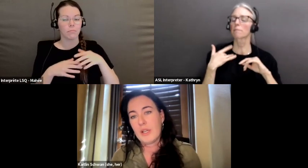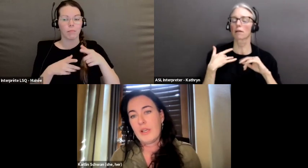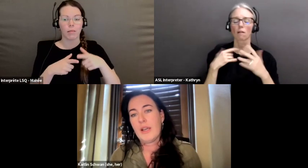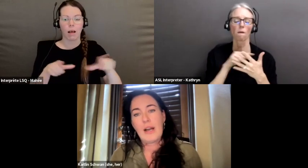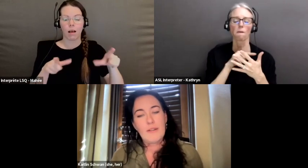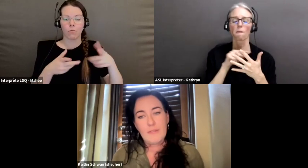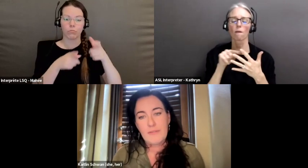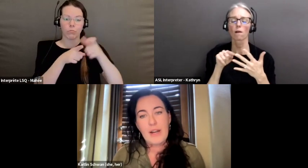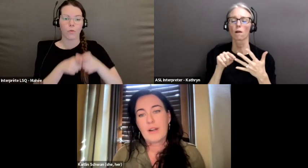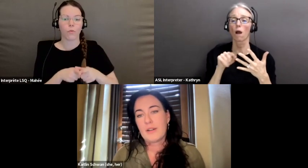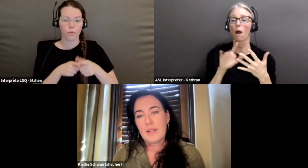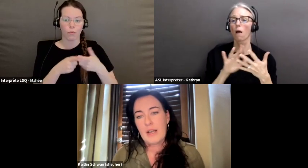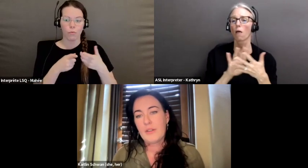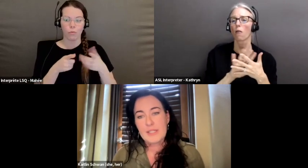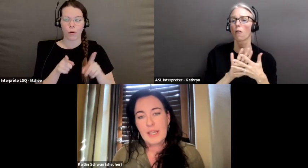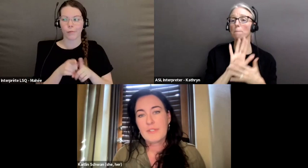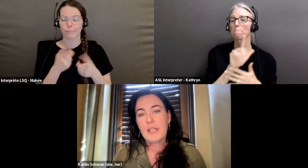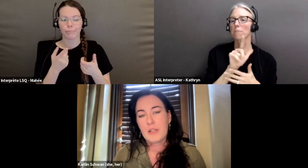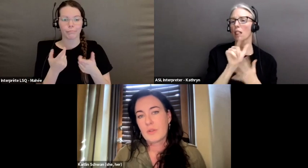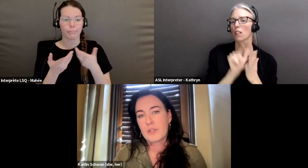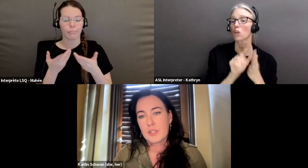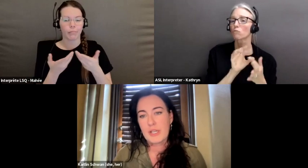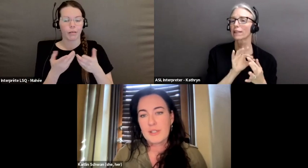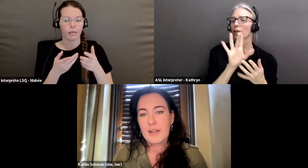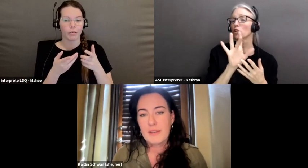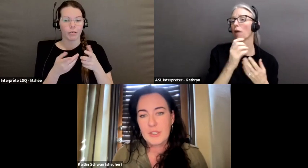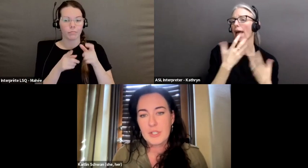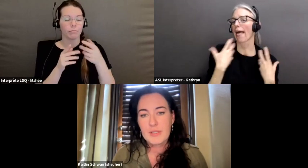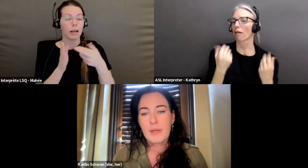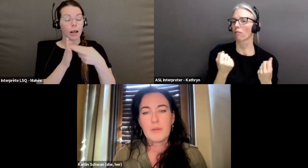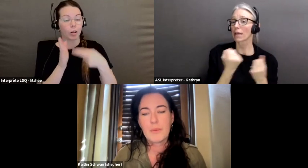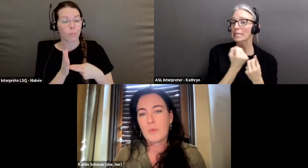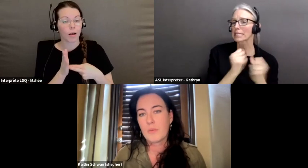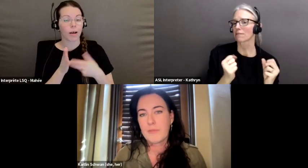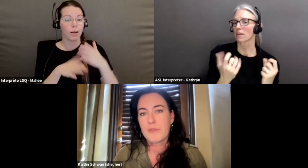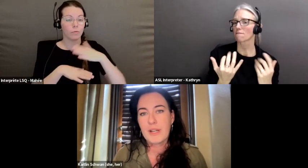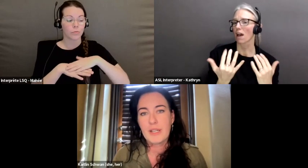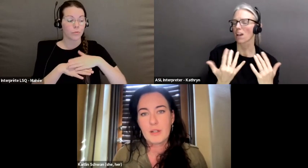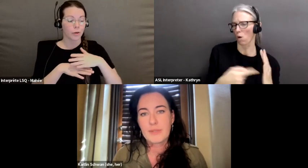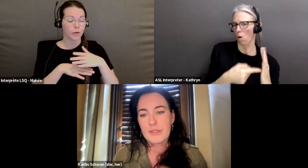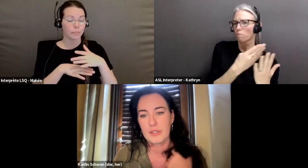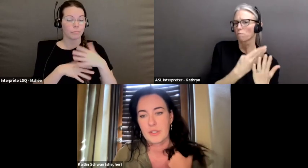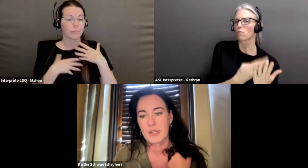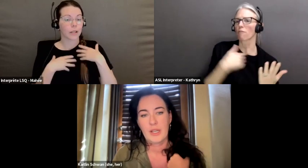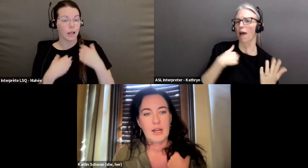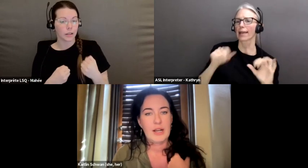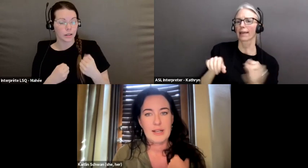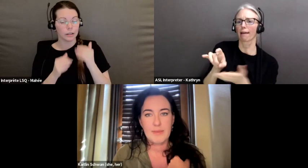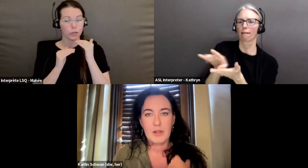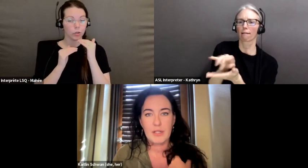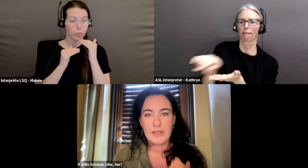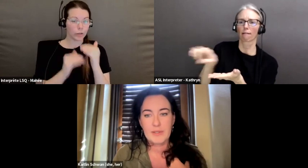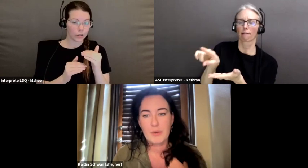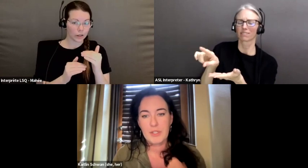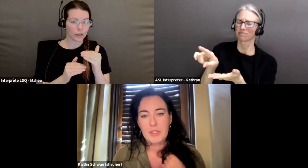around fire, health, safety in order to justify evictions. But what we've been finding in our research, as